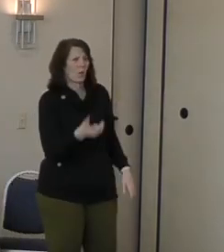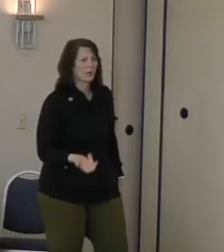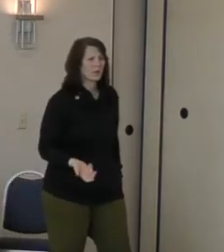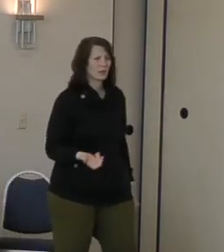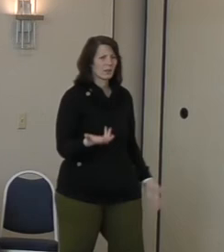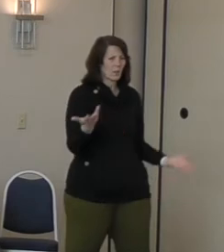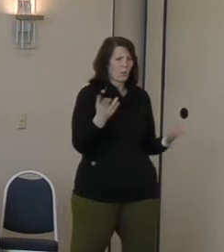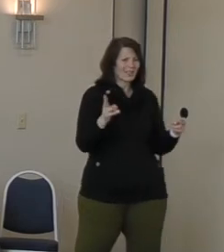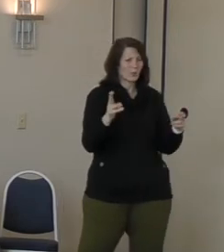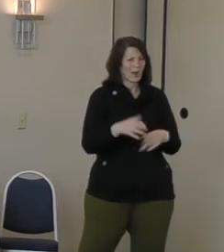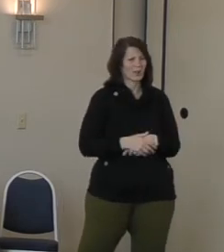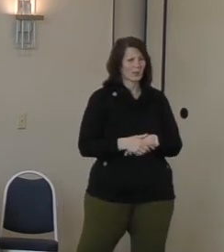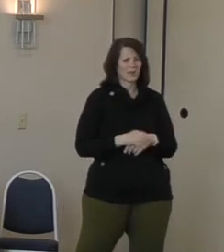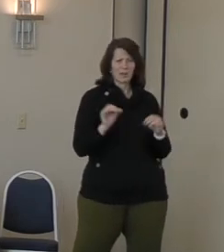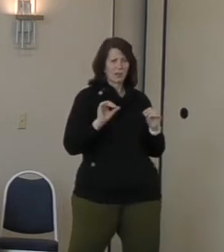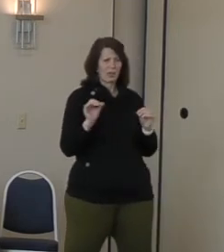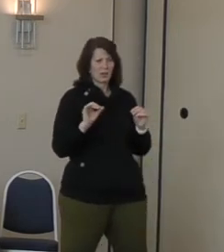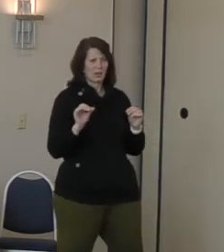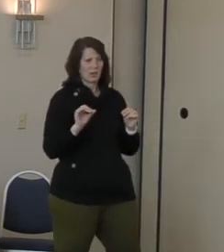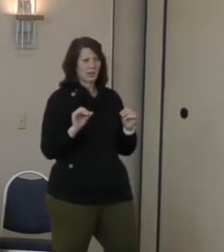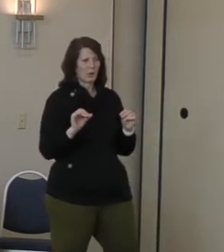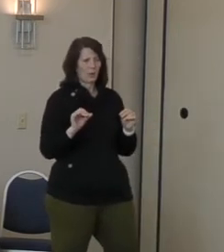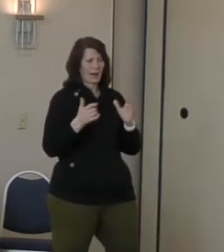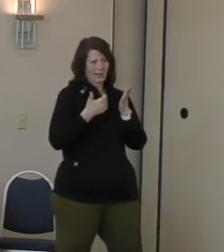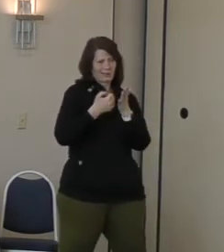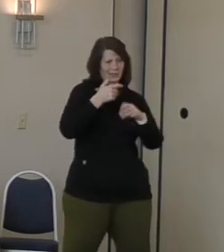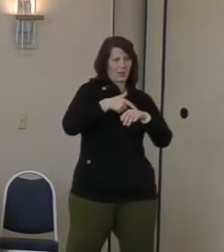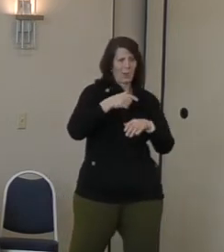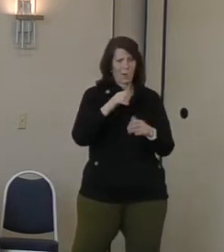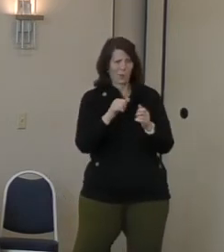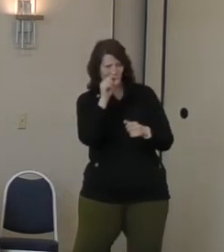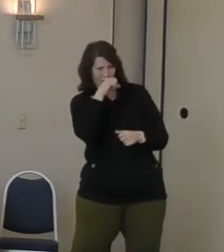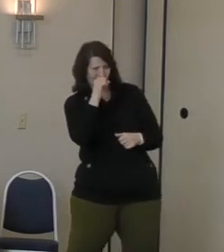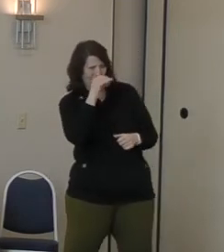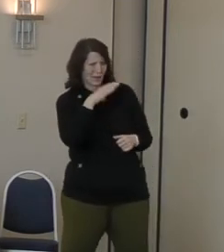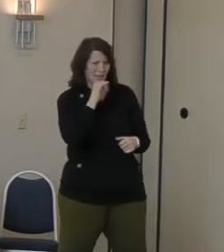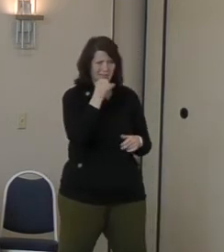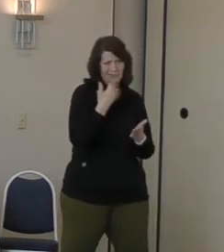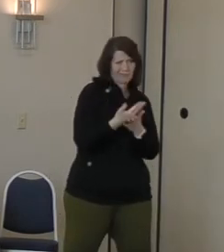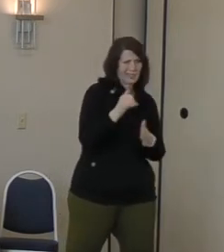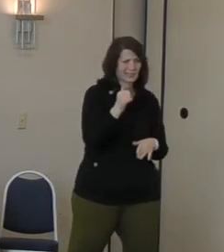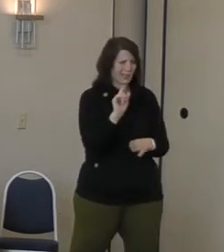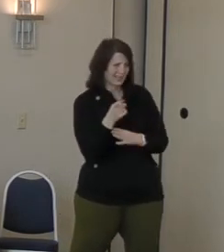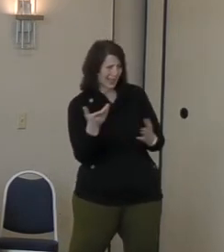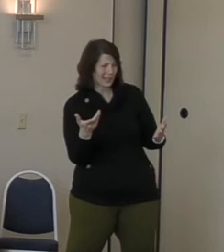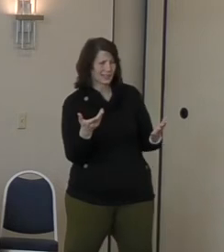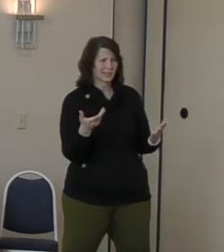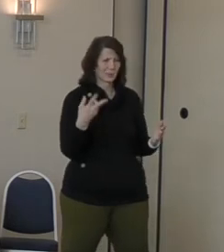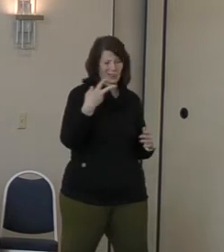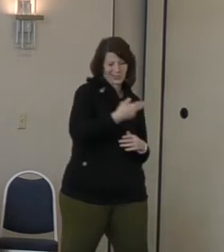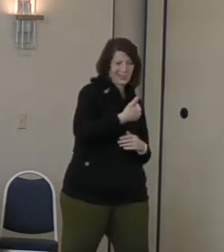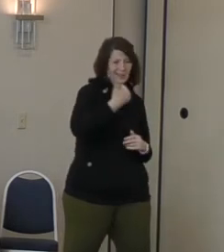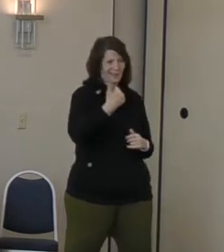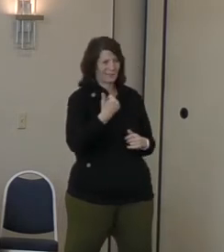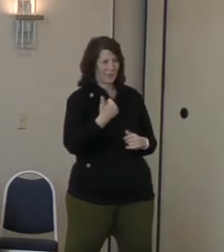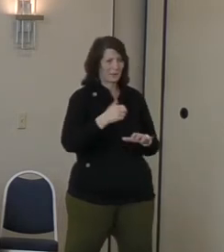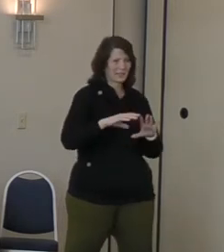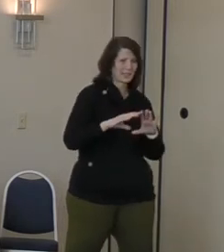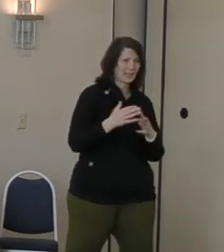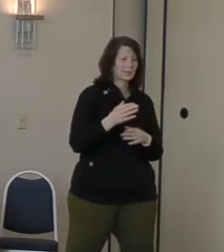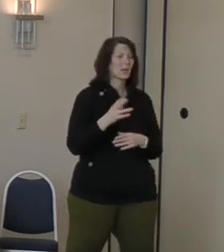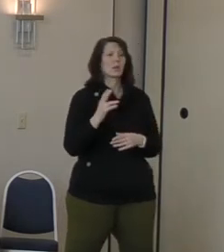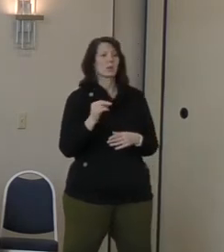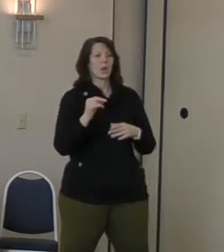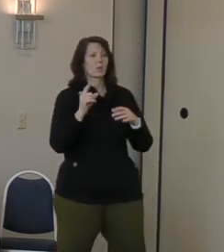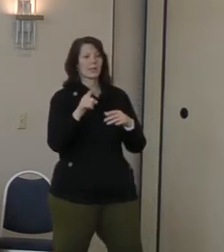don't. What's the rush? Right? There's nobody running a stopwatch. I'm like, oh shit, man, you didn't make it there in 10 seconds. We're cutting from the team, right? Like, get